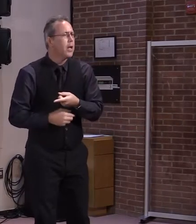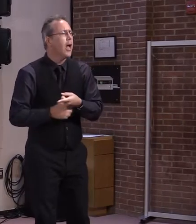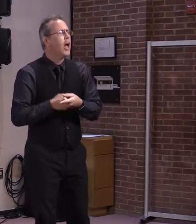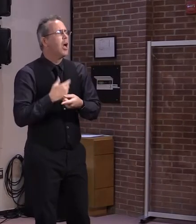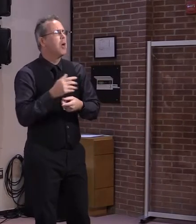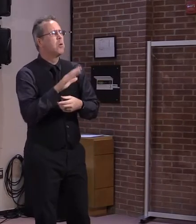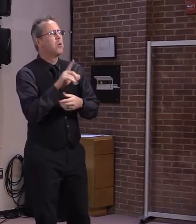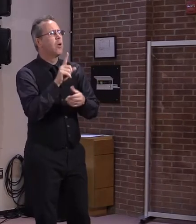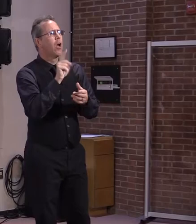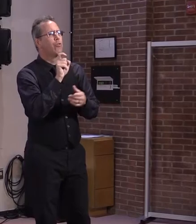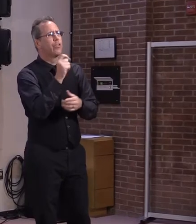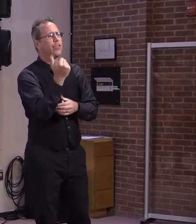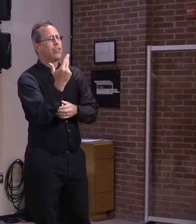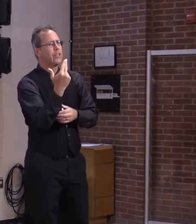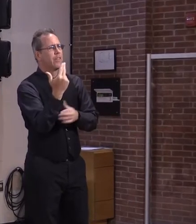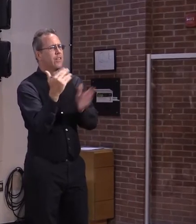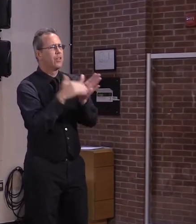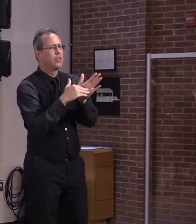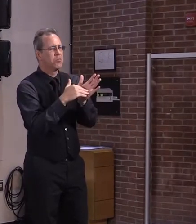Lisa, the Valley Reporter.